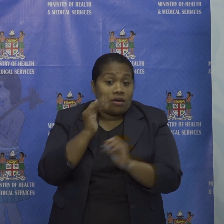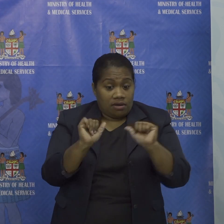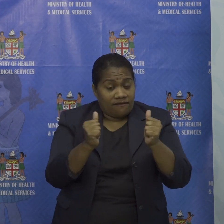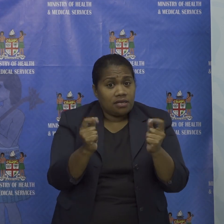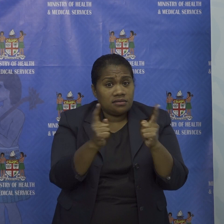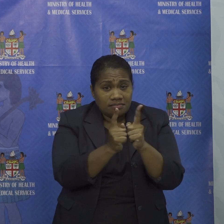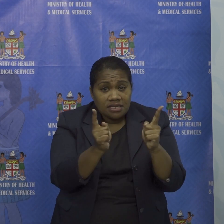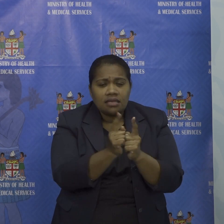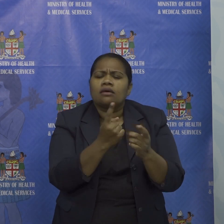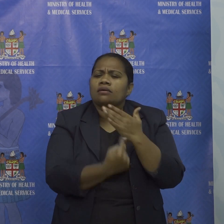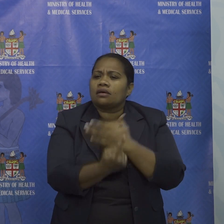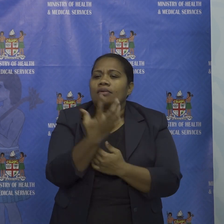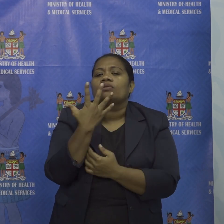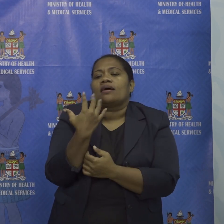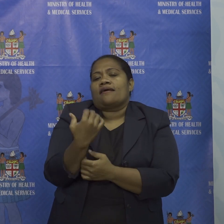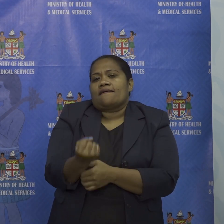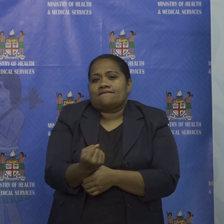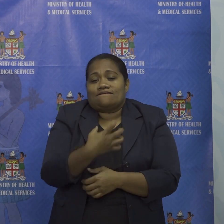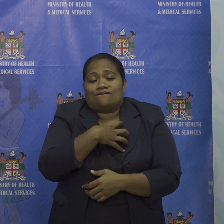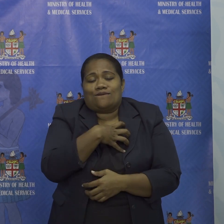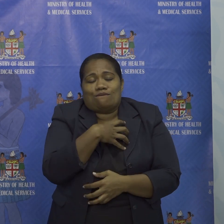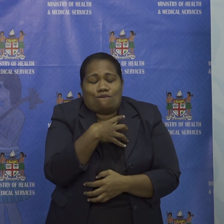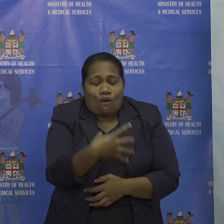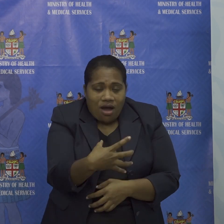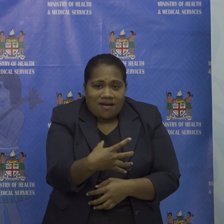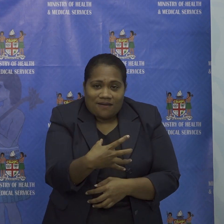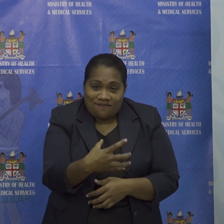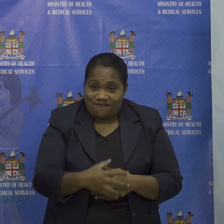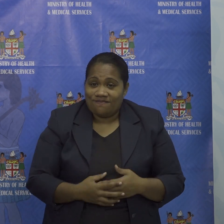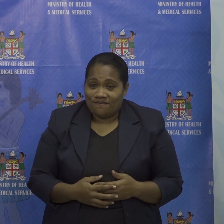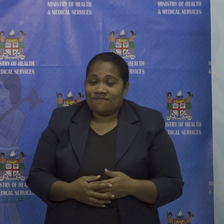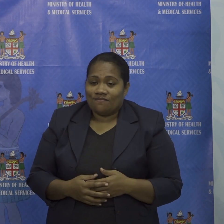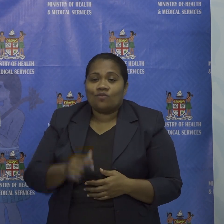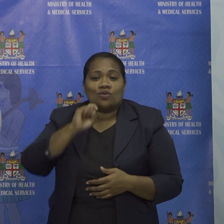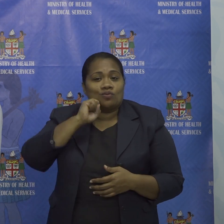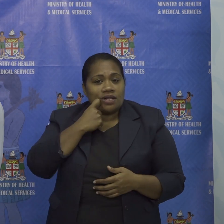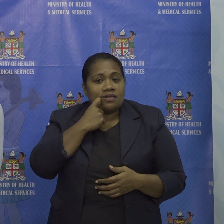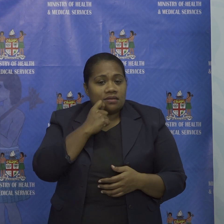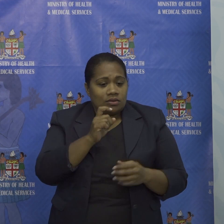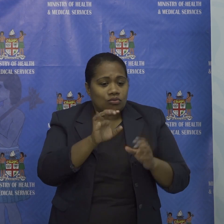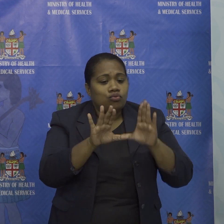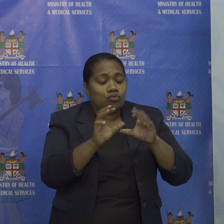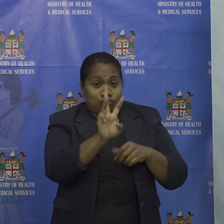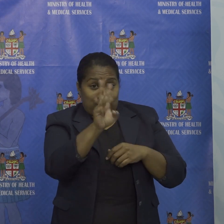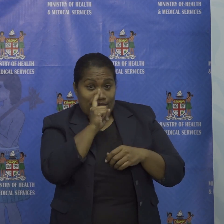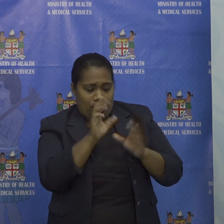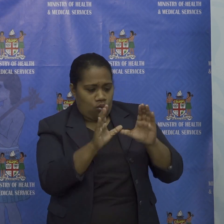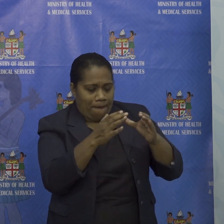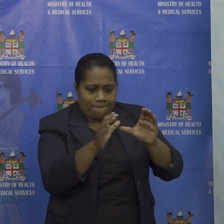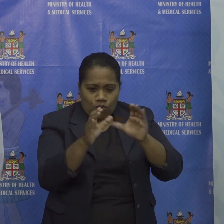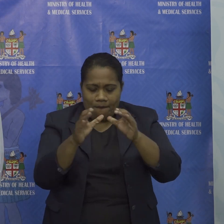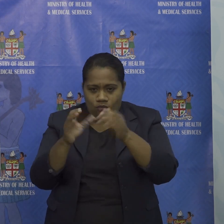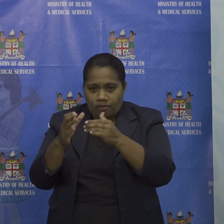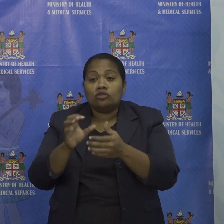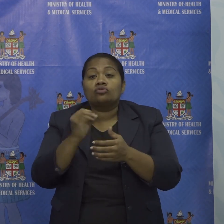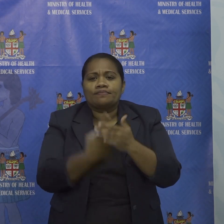meeting, apparently we do have a lot more. And they'll be going in groups of 3. So they'll be starting, we have